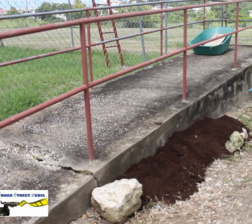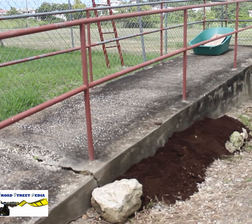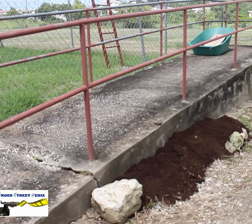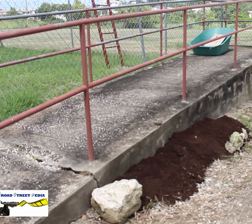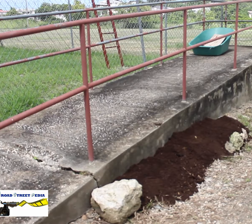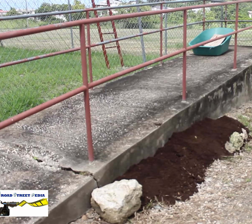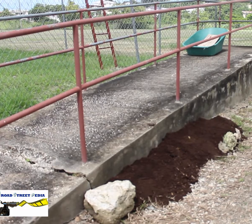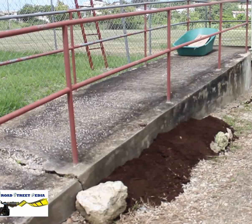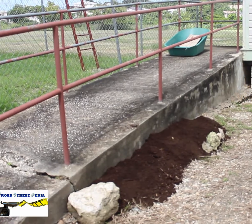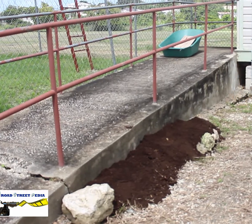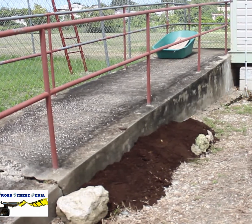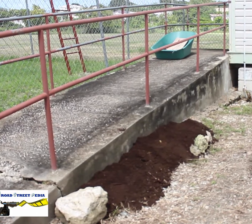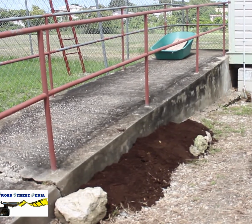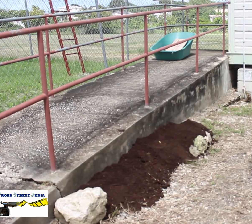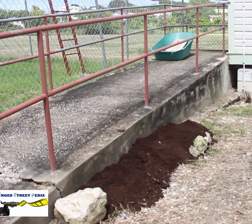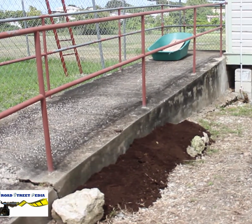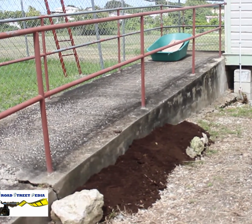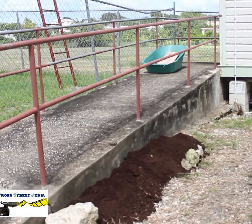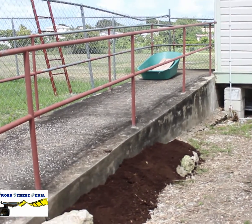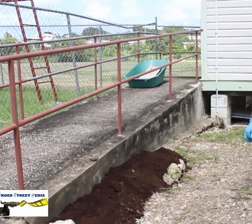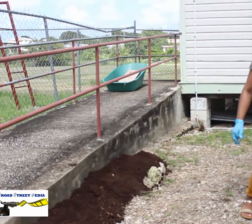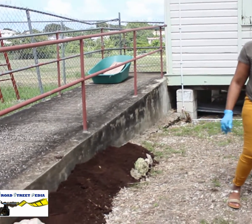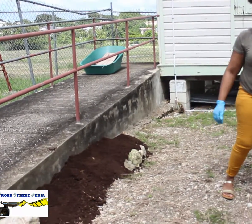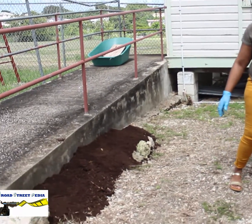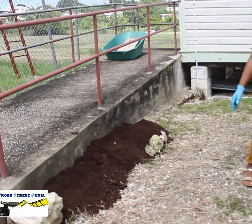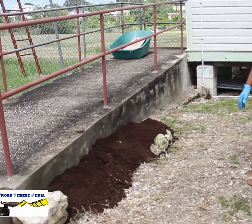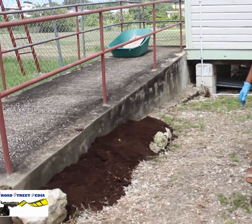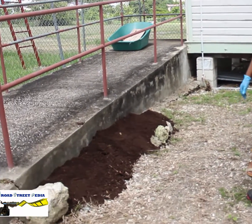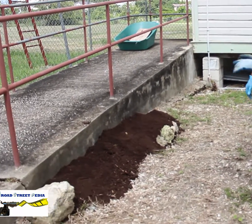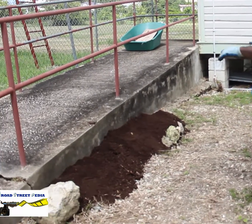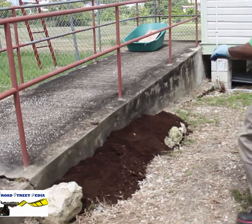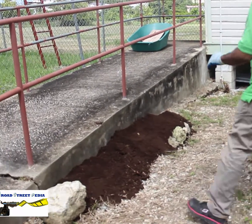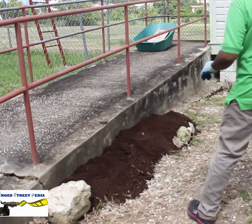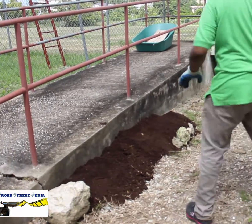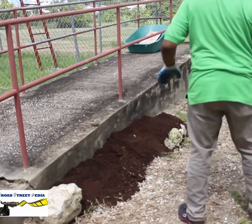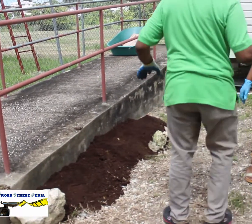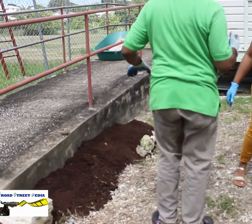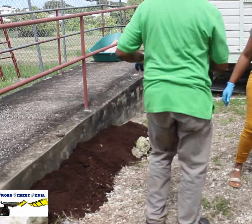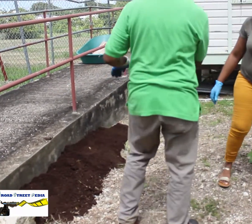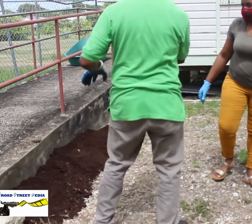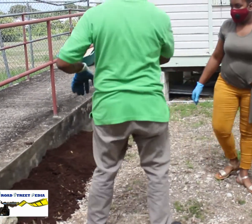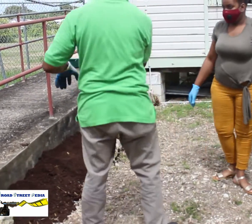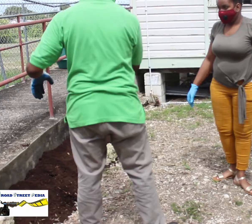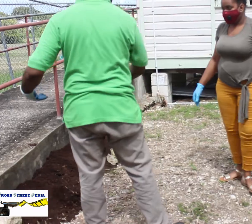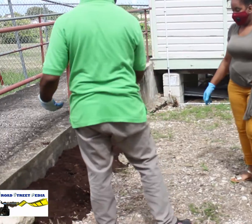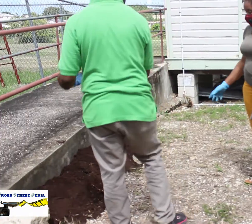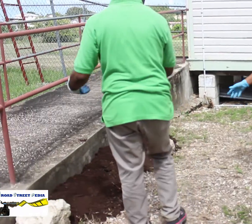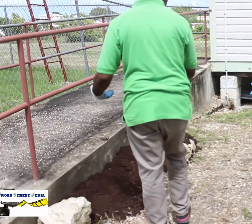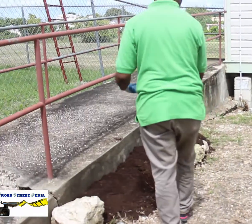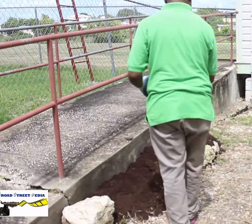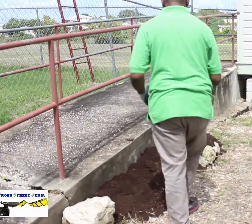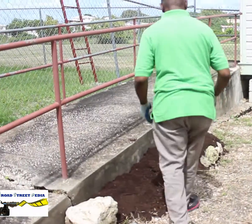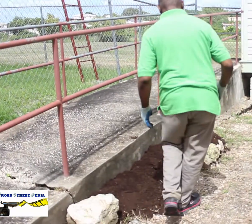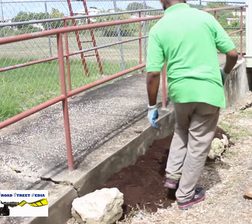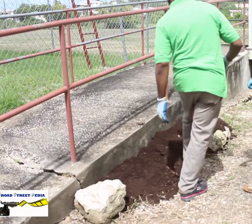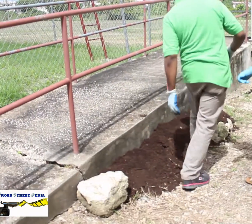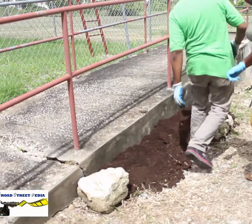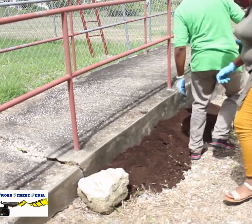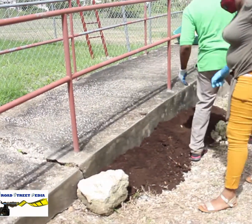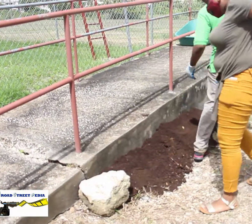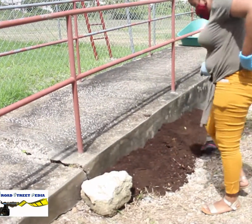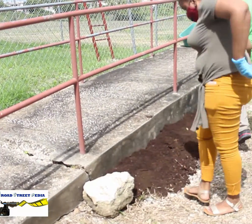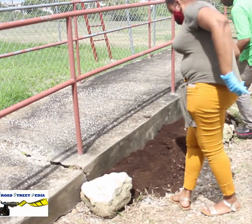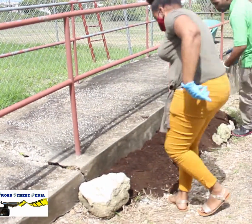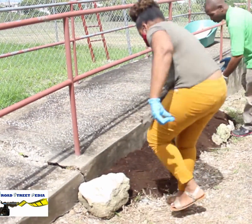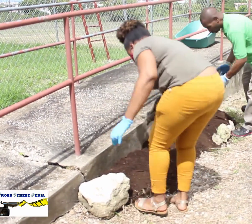there. So you want to show them that, you know, we can utilize our space. So you can tell them, okay, yeah.